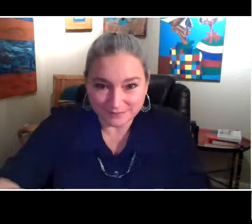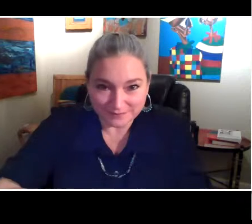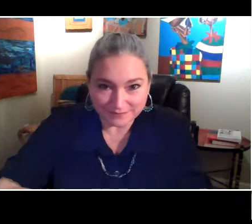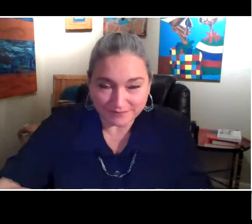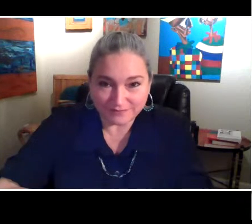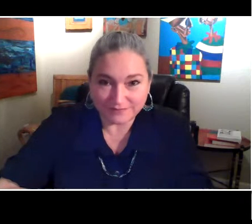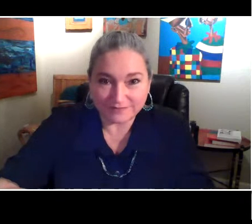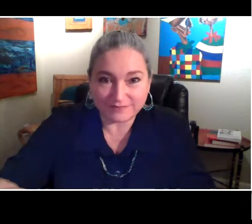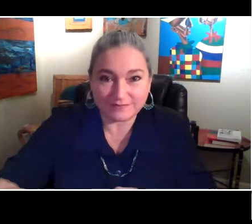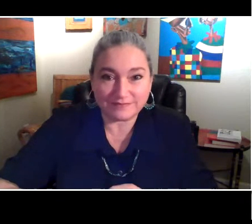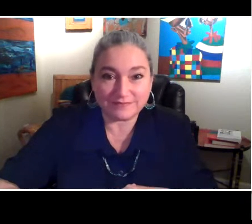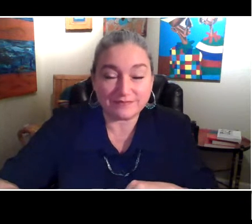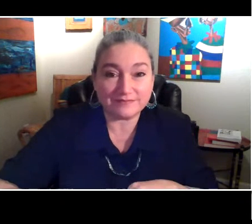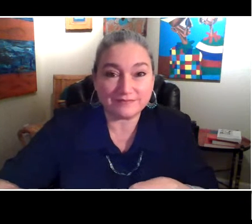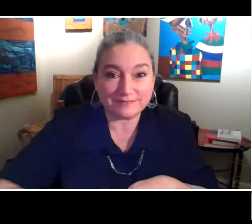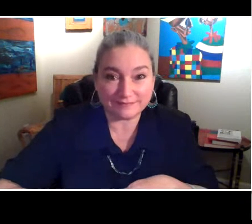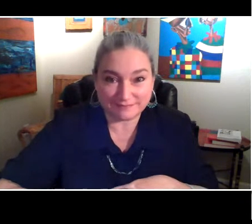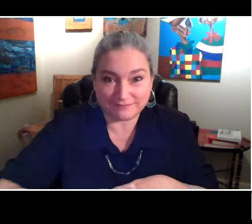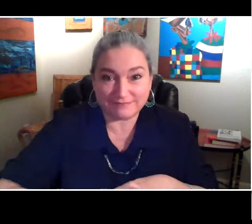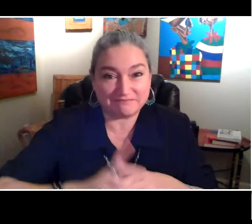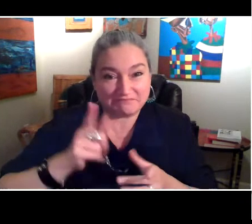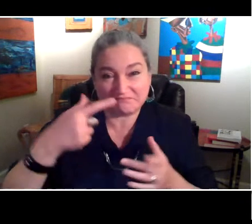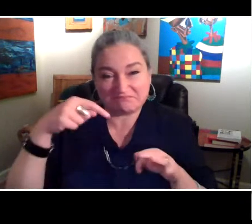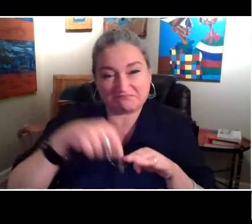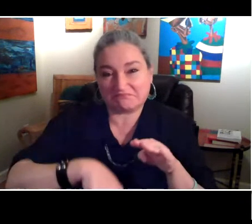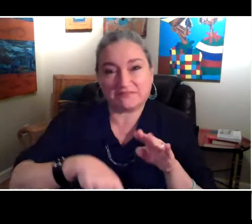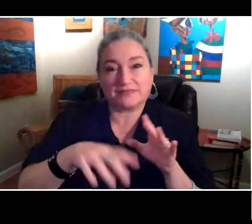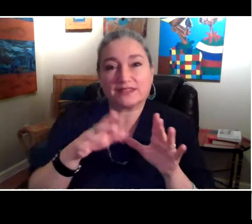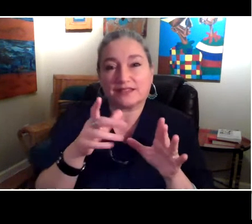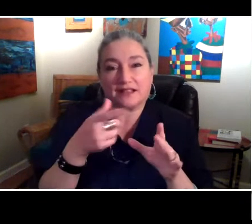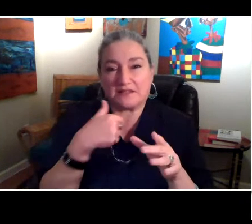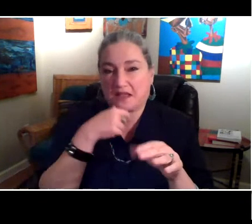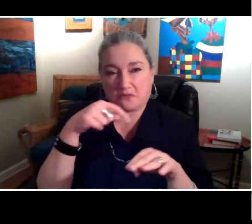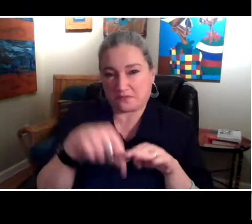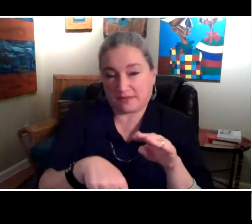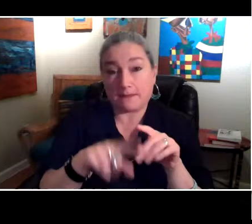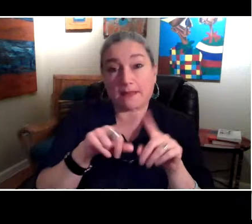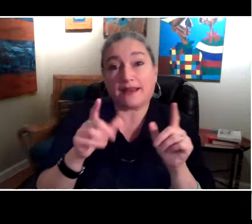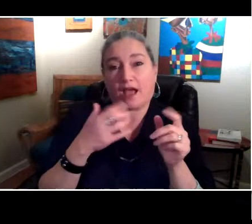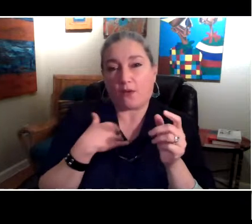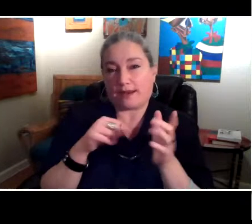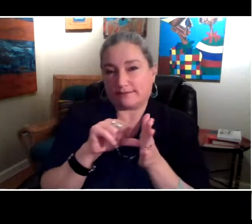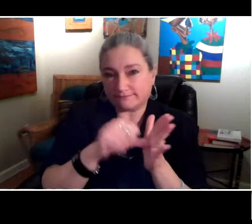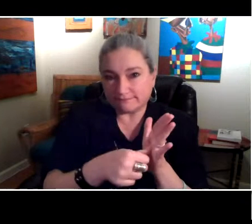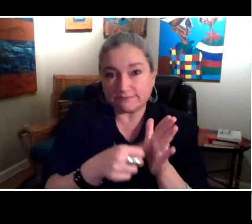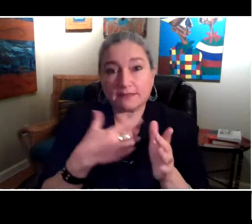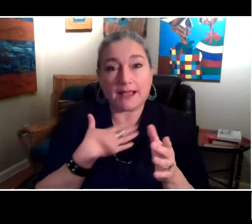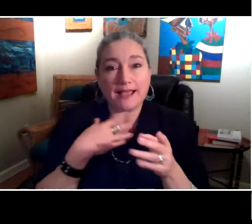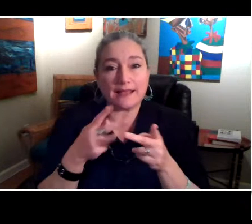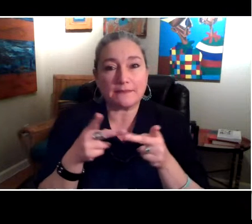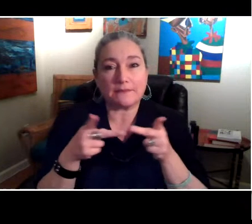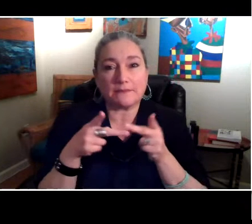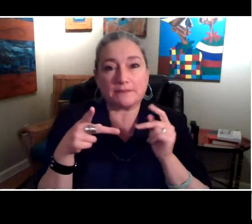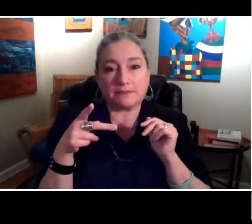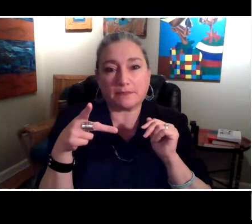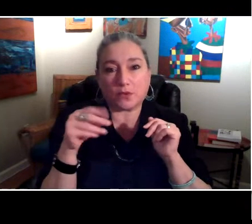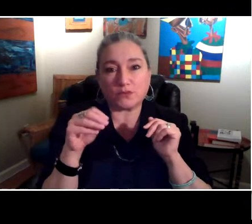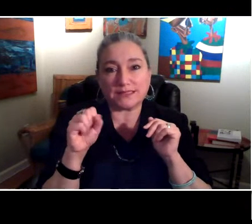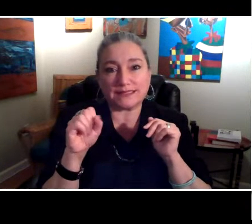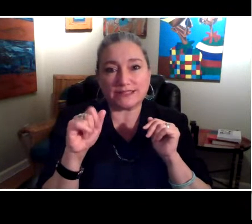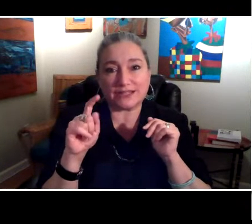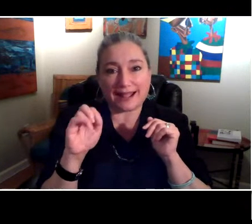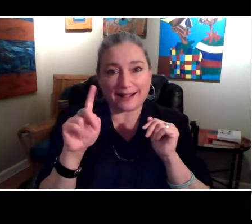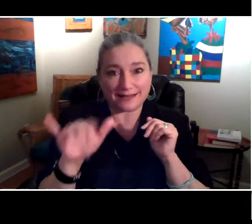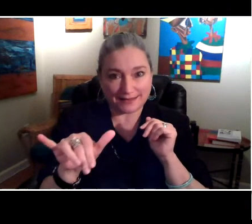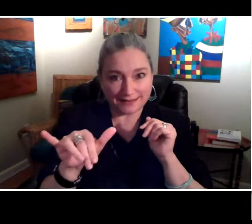CAD happening in 1906 also brought a rich history. Next slide. I won't go in depth